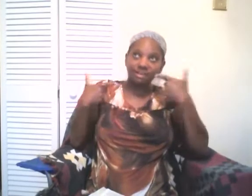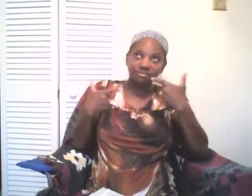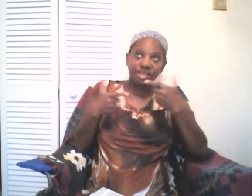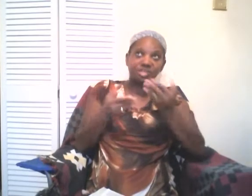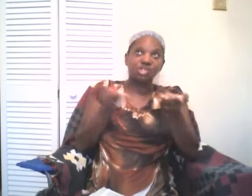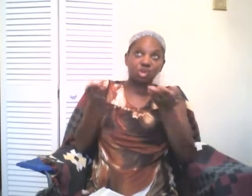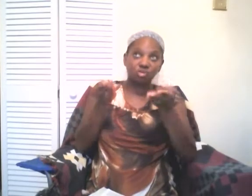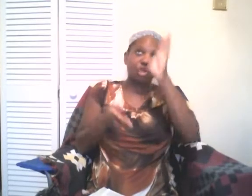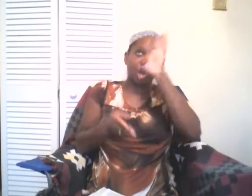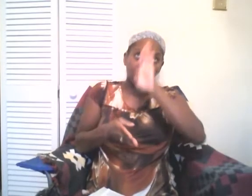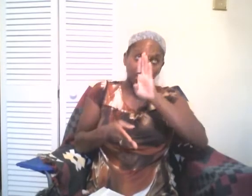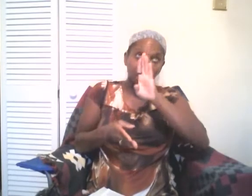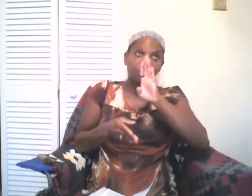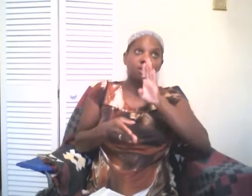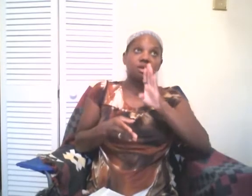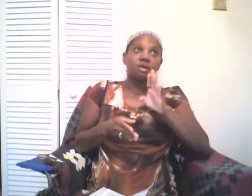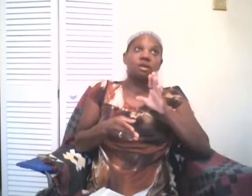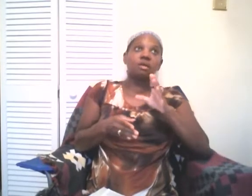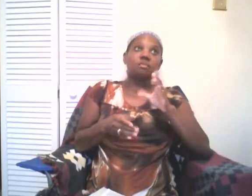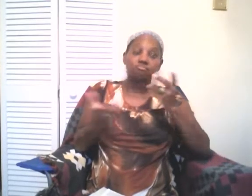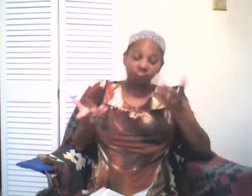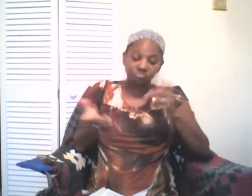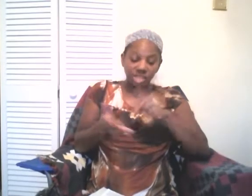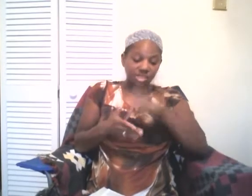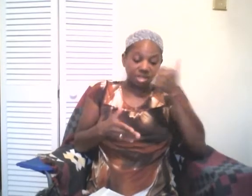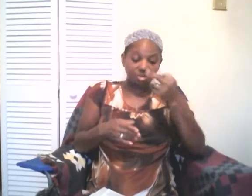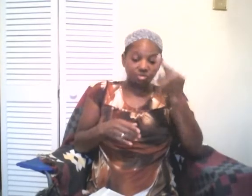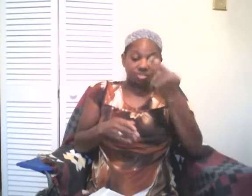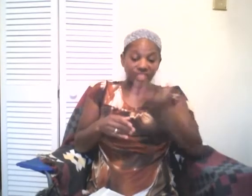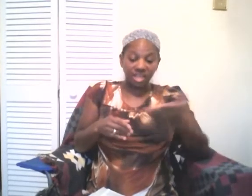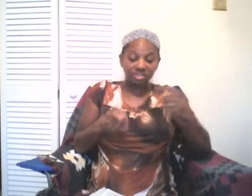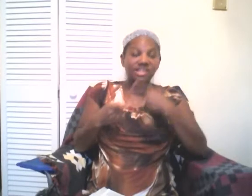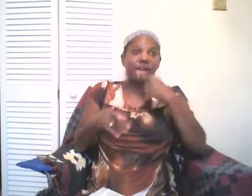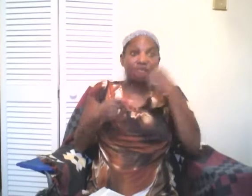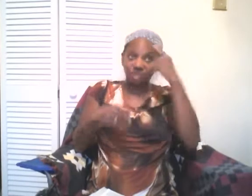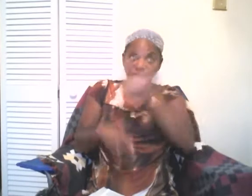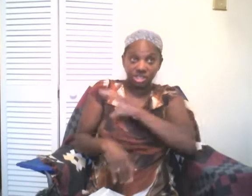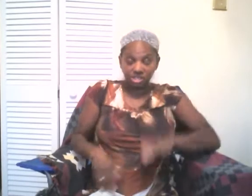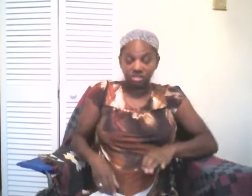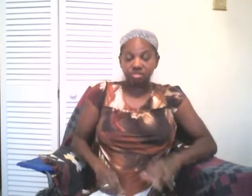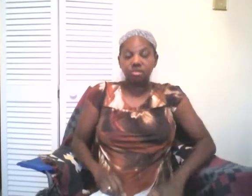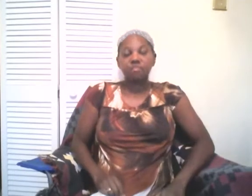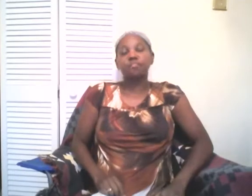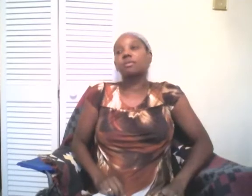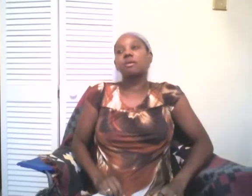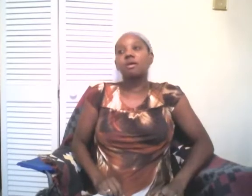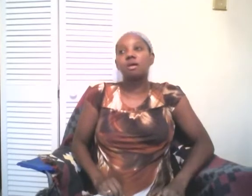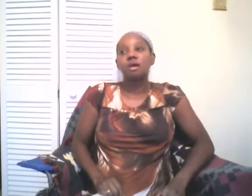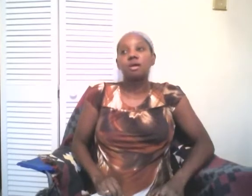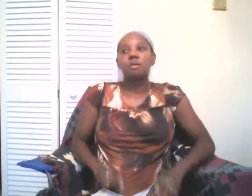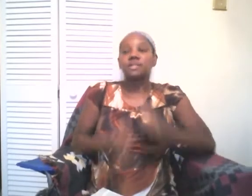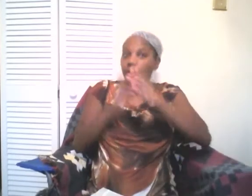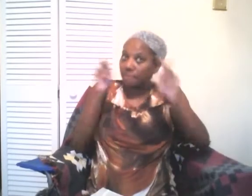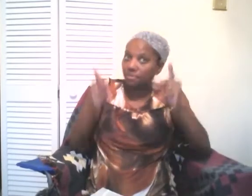live and serve God. That's another thing to stay off for Christian. Some people